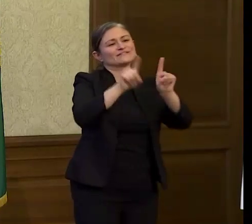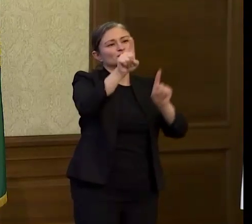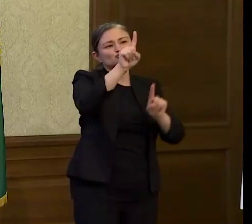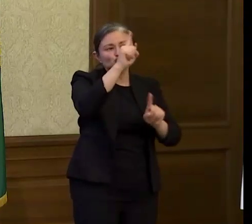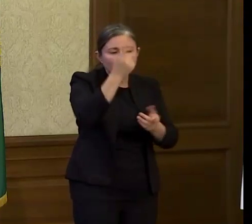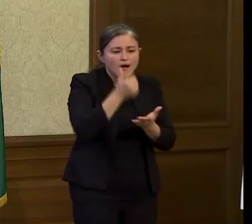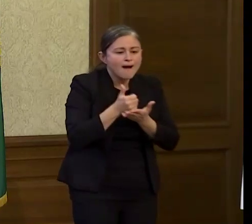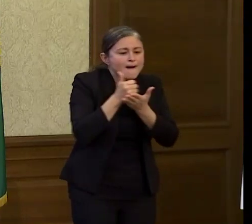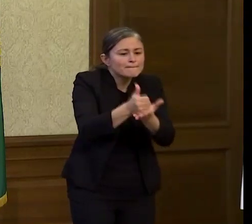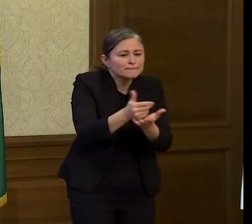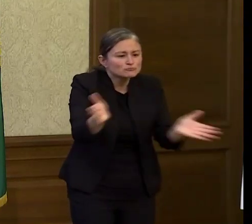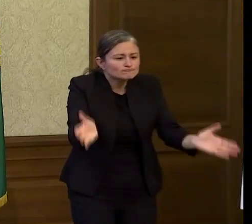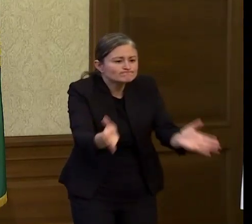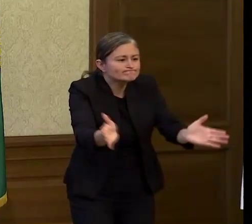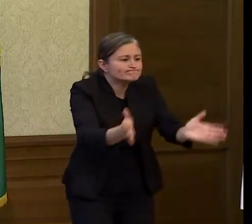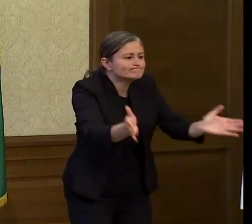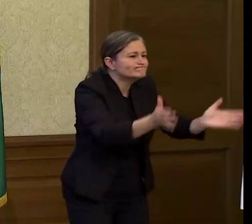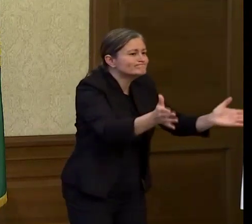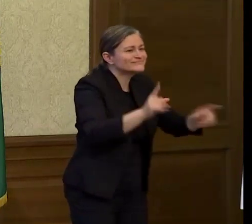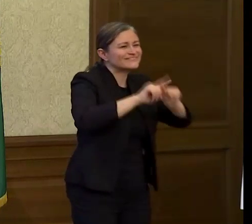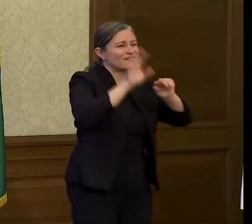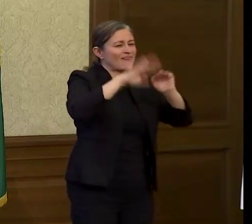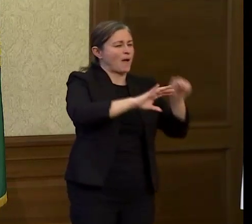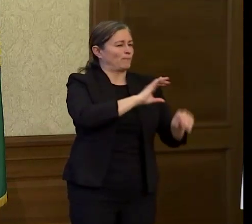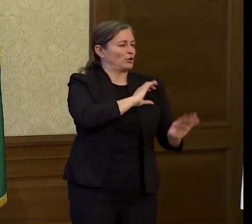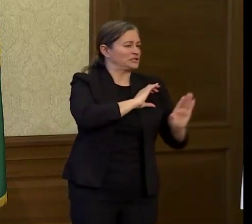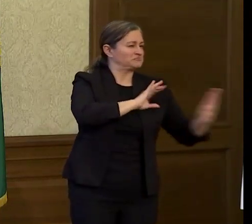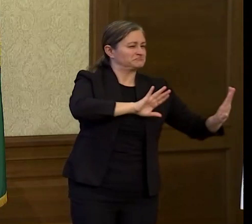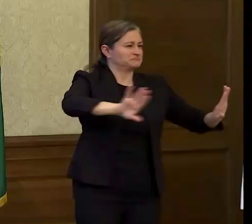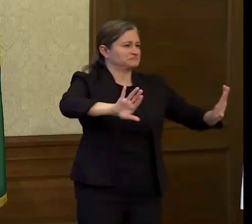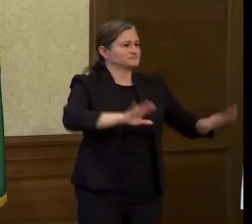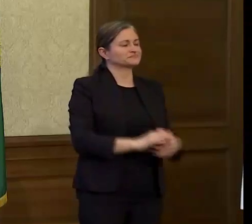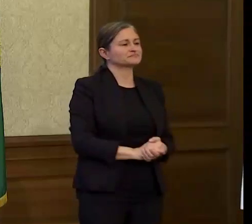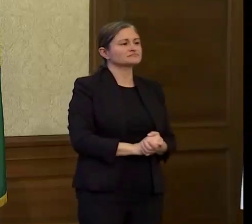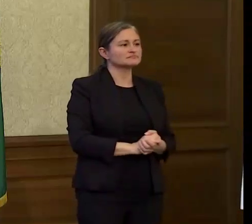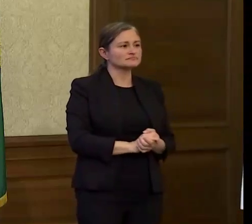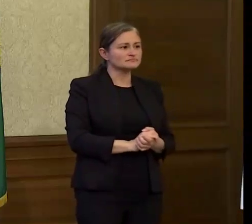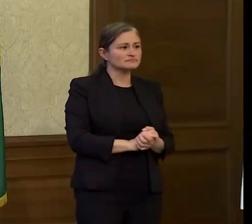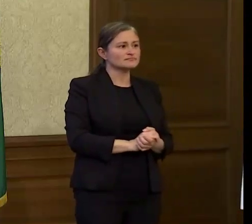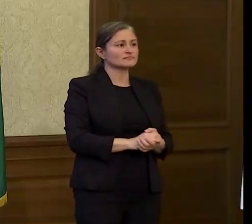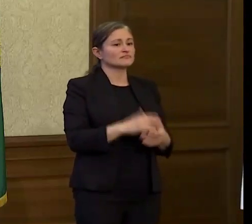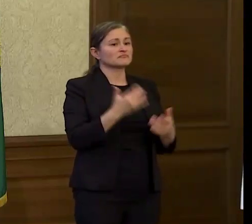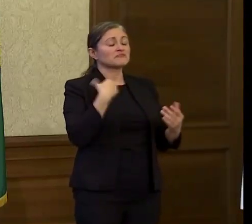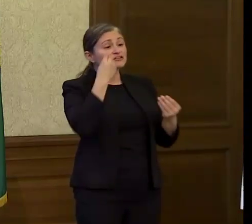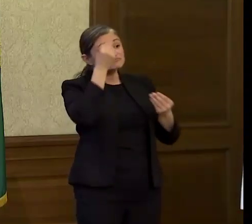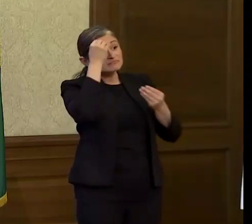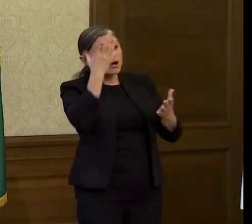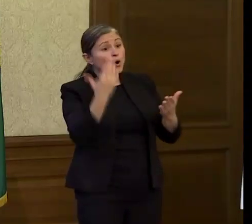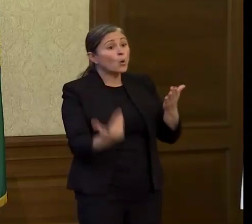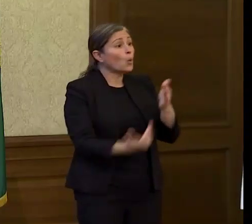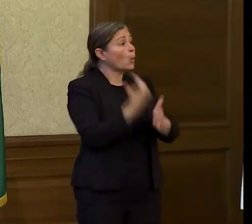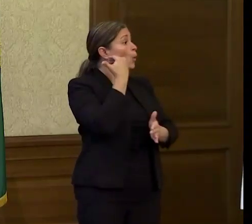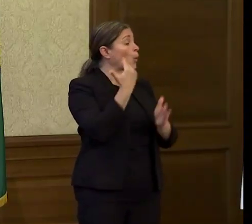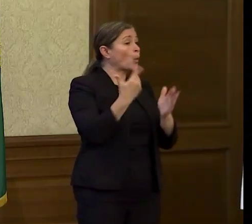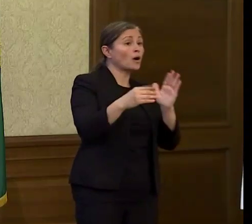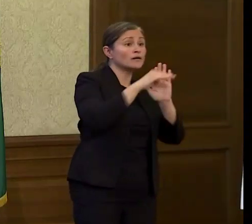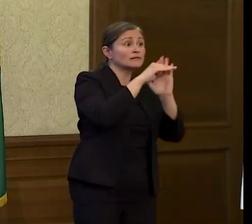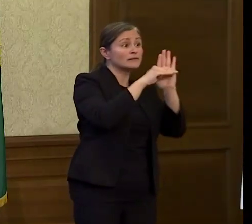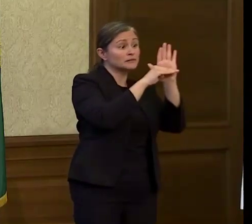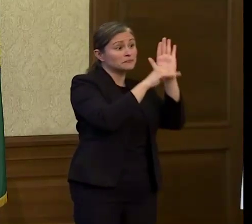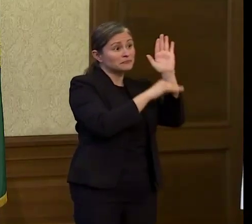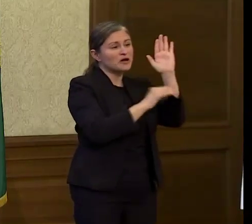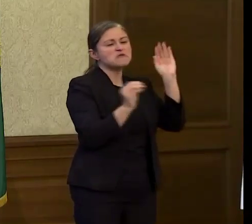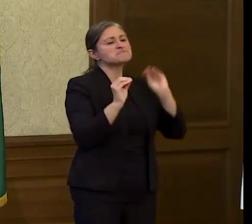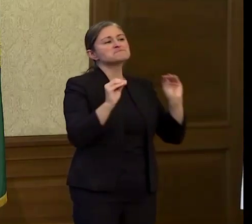So there are no new restrictions in this bill. It does not reopen schools, although we certainly are having discussions